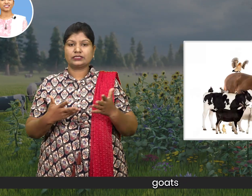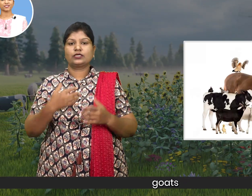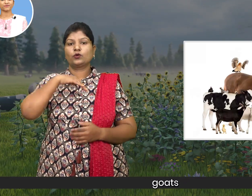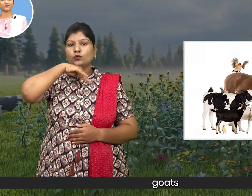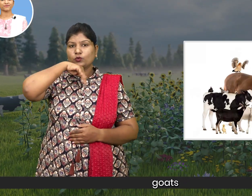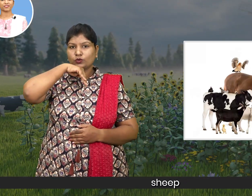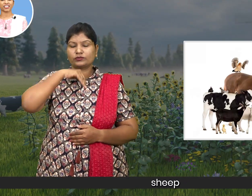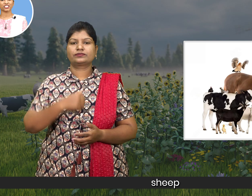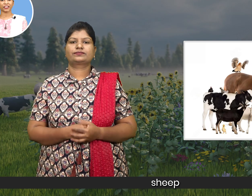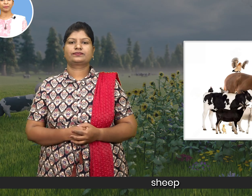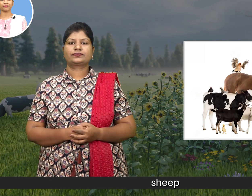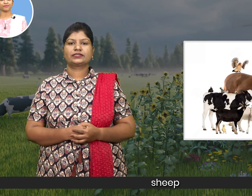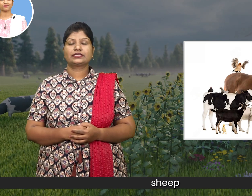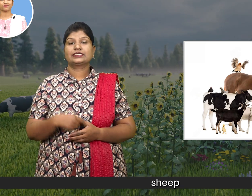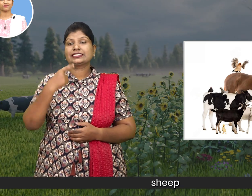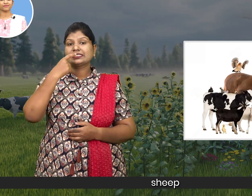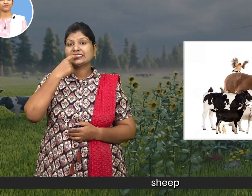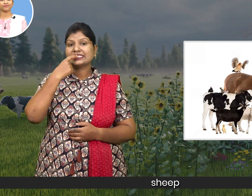goats, sheep,